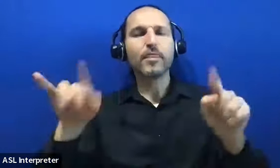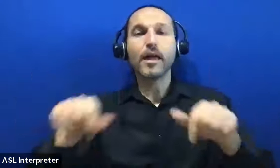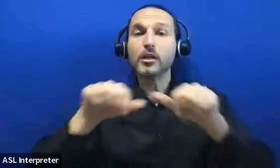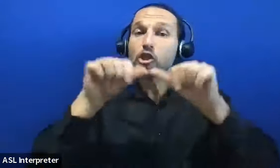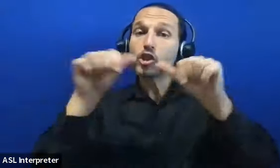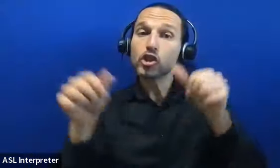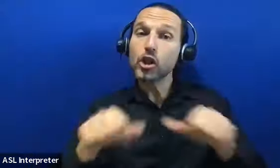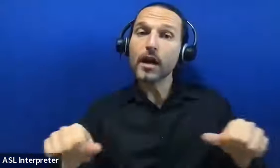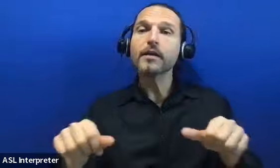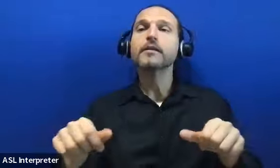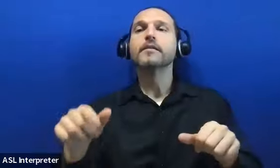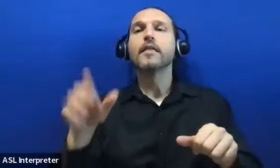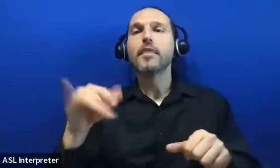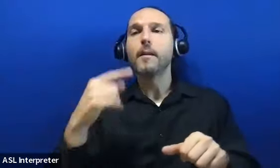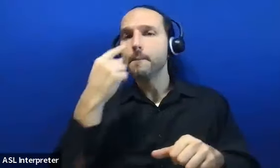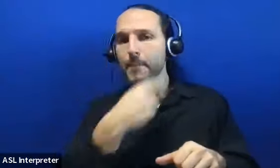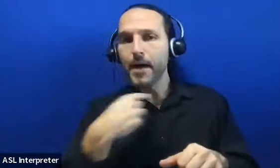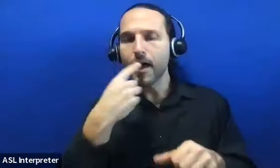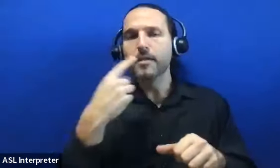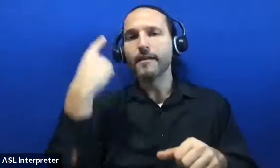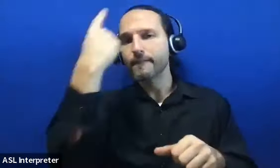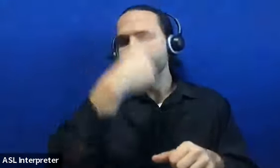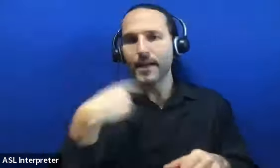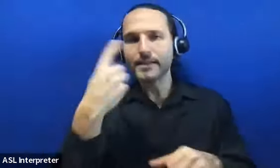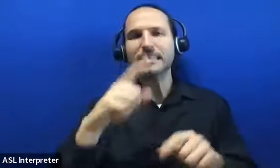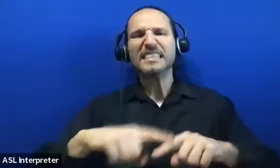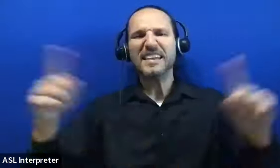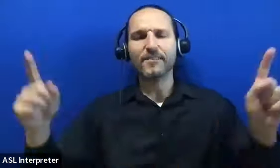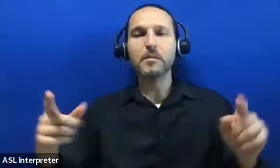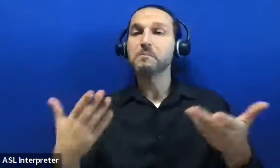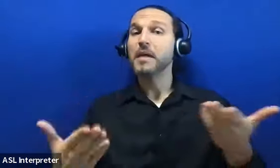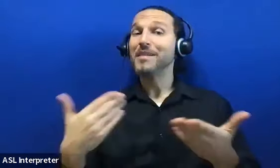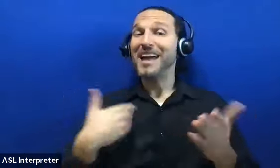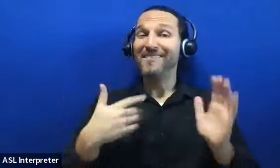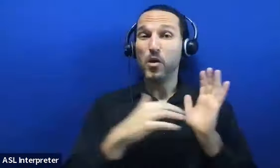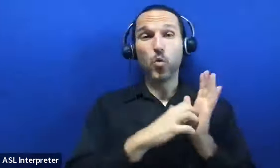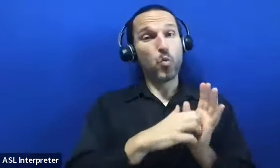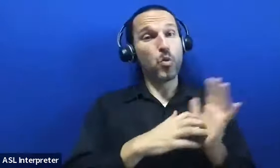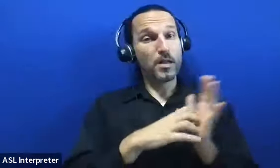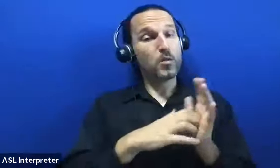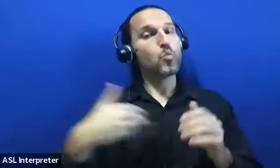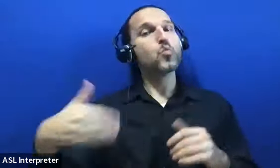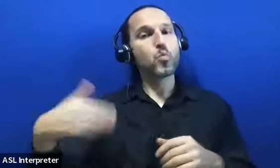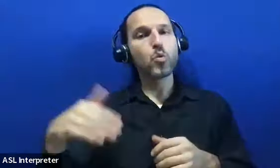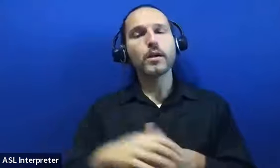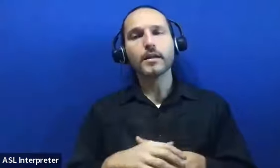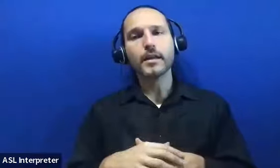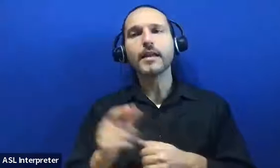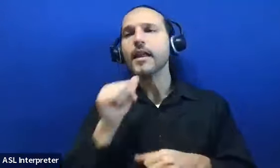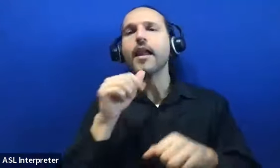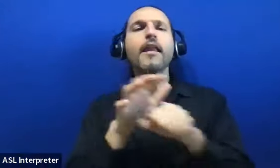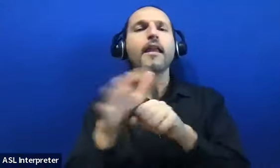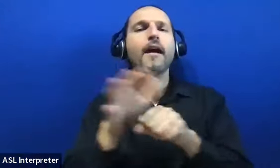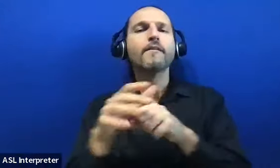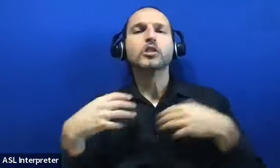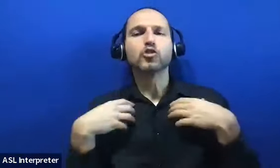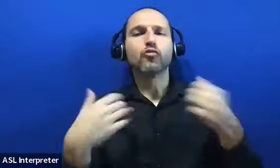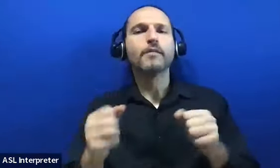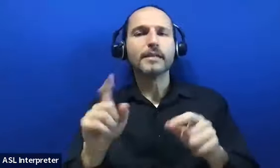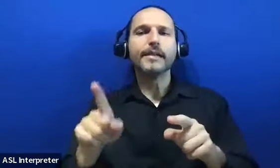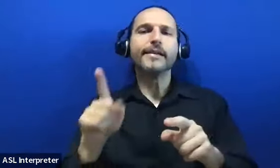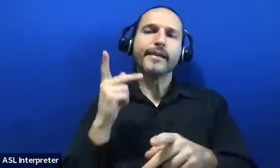and size of their mouth and face is different. They may have significant weakness. That means they don't have enough strength to